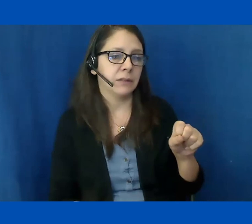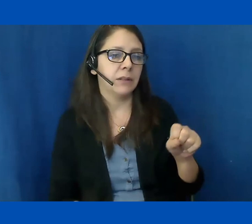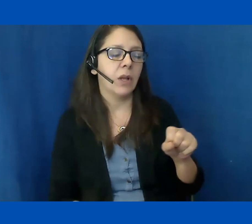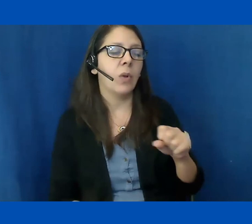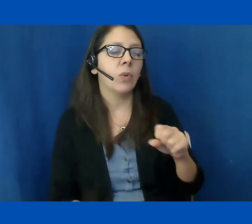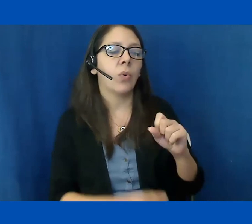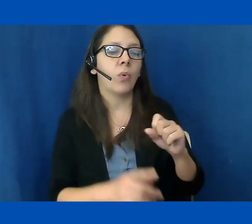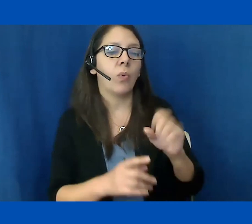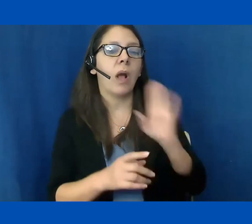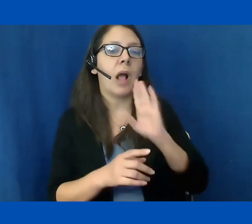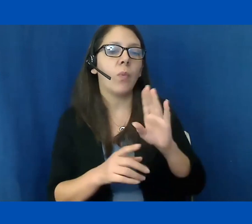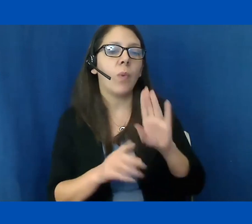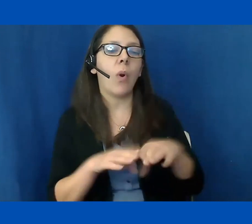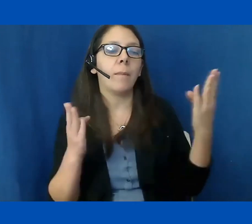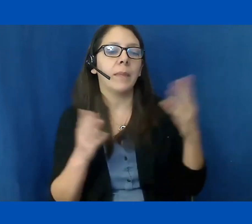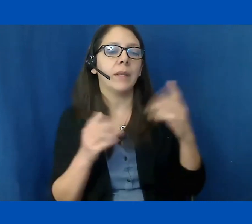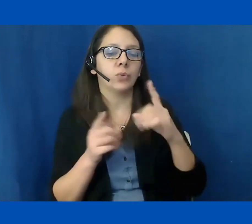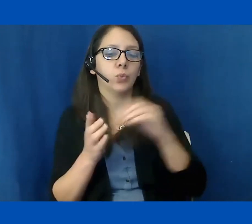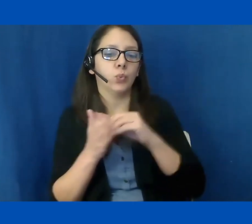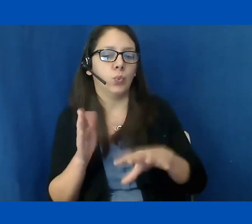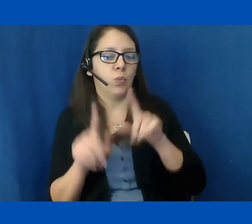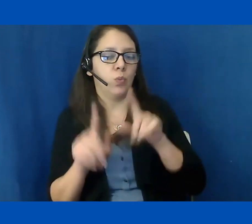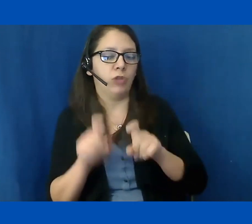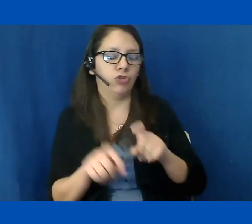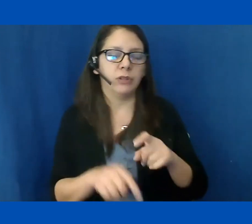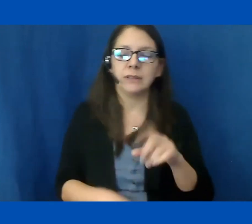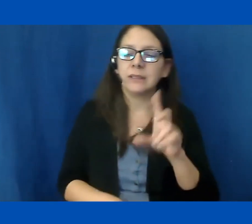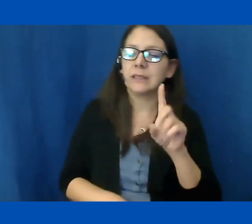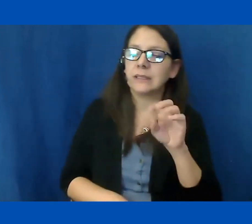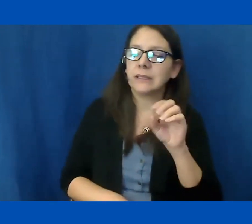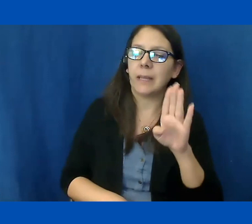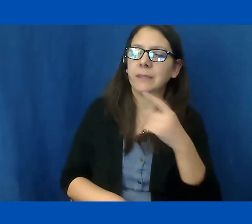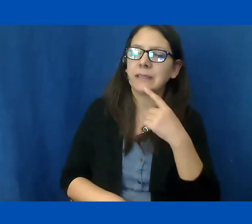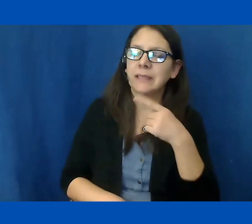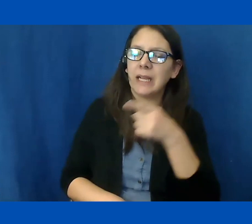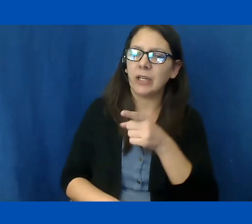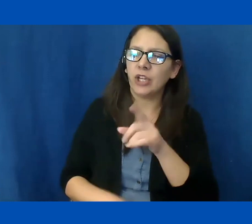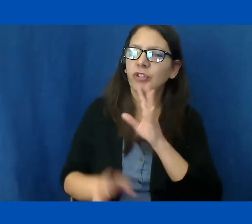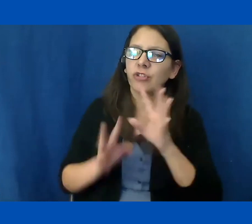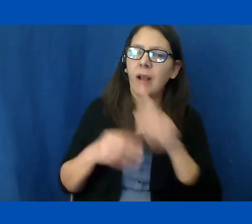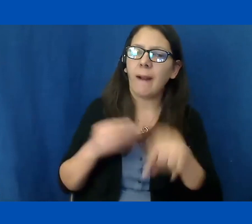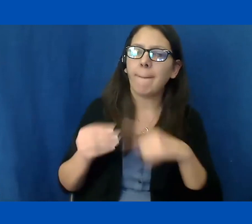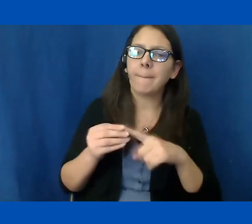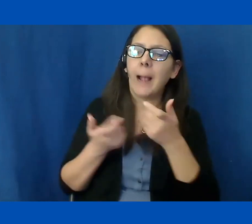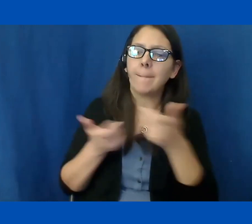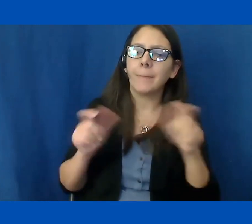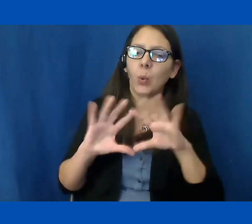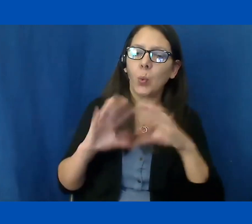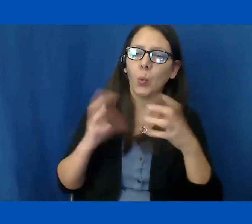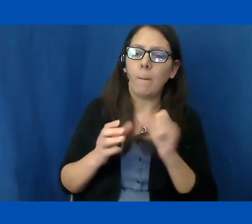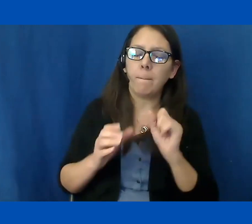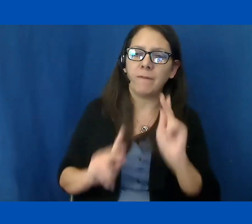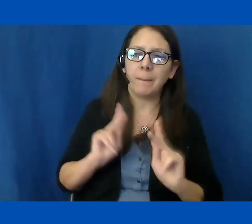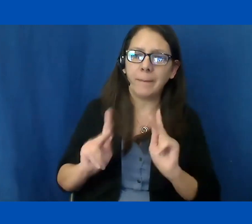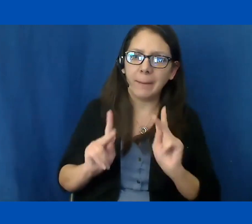students. Okay, I just had one question because he was talking about this big group of people trying to figure out what, how